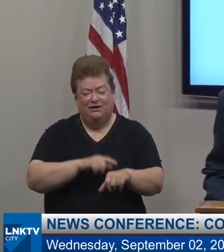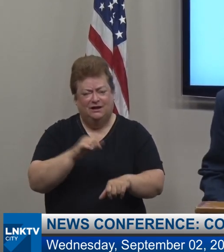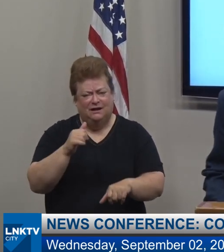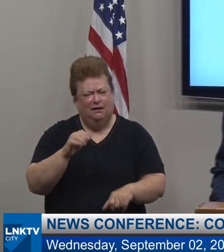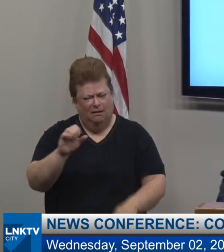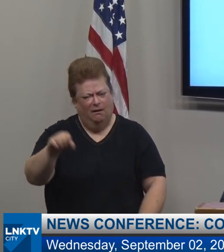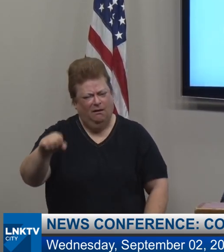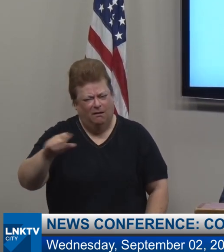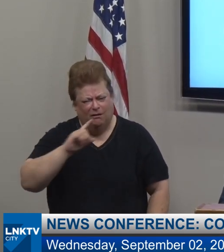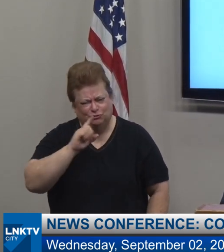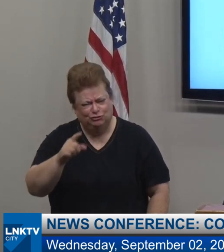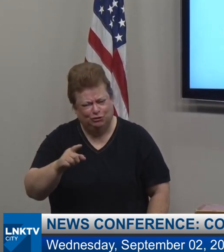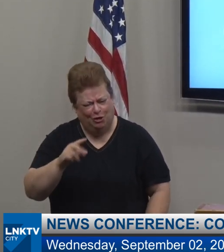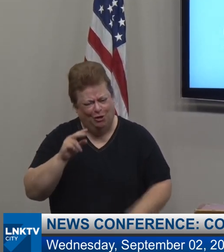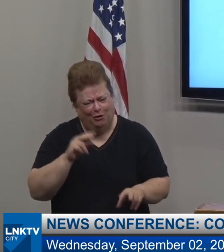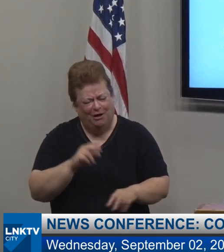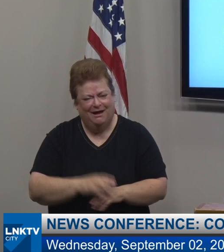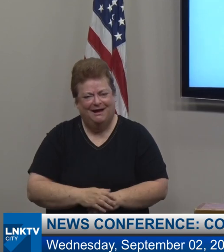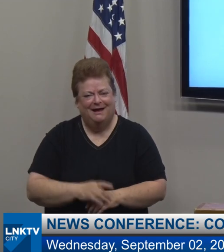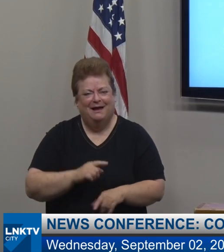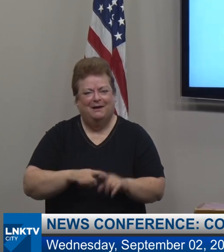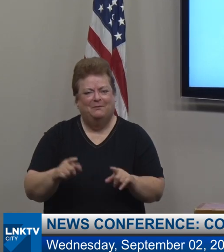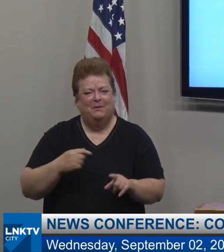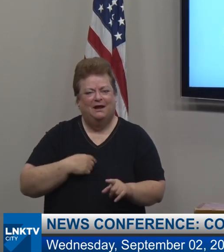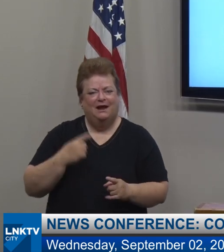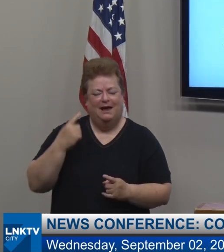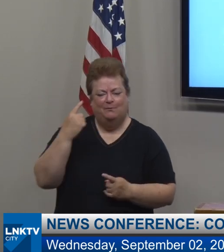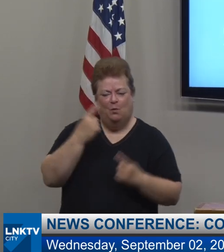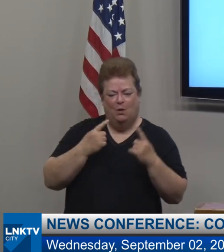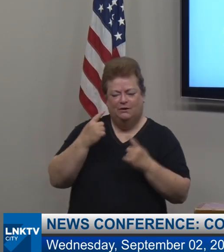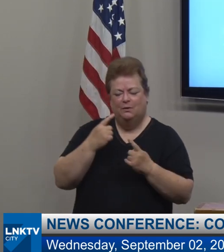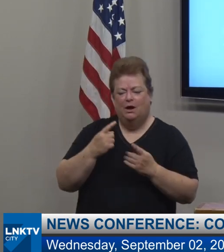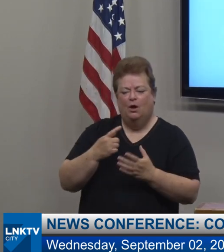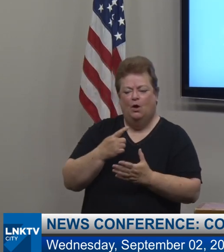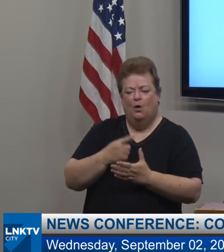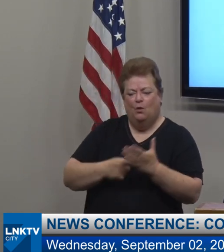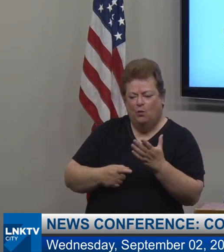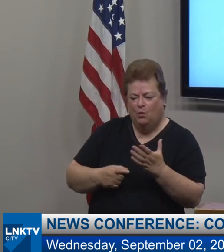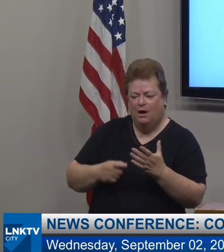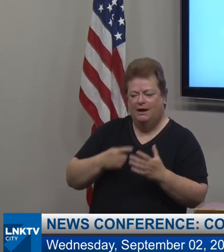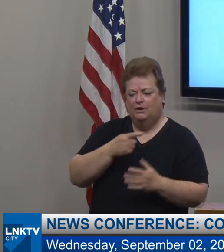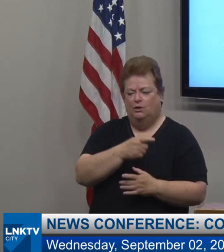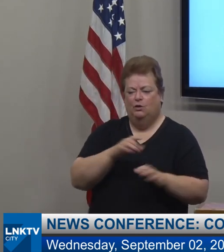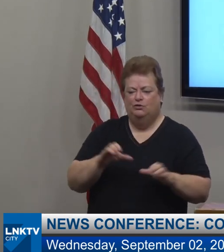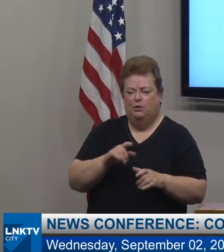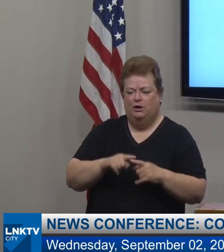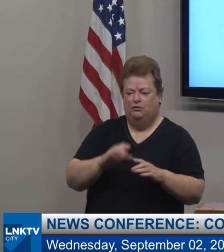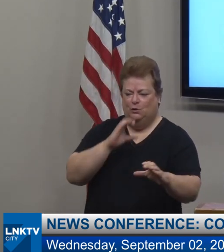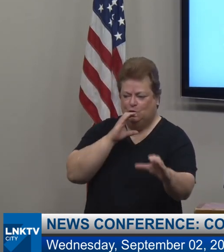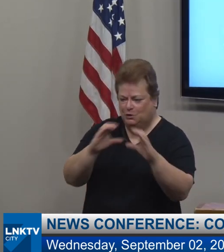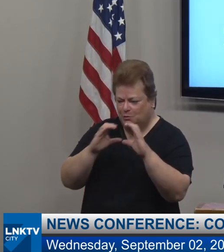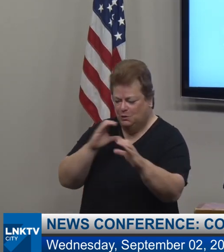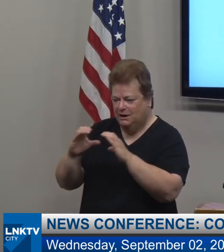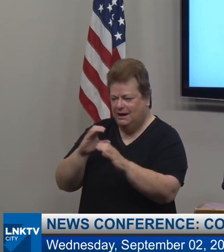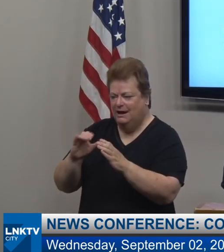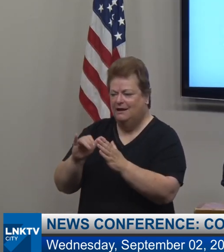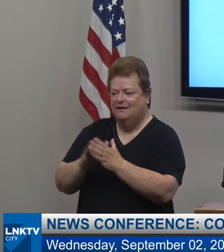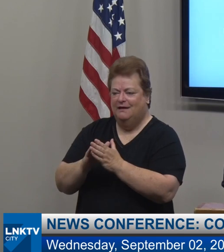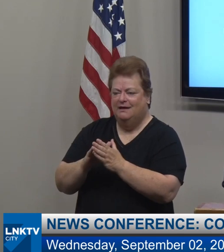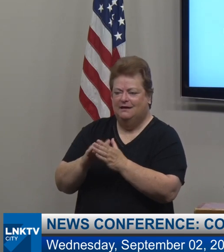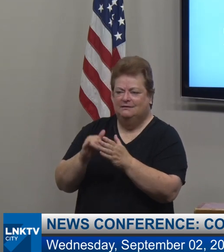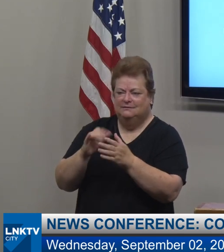to communicate. I'm wondering what's being done to communicate these things to students and to spread that message to